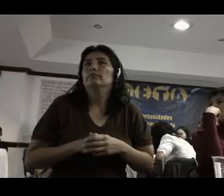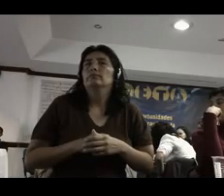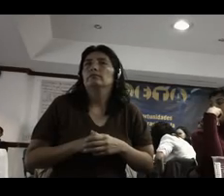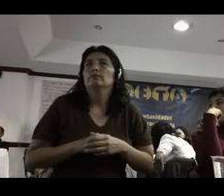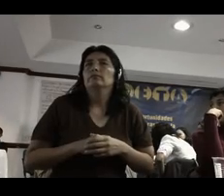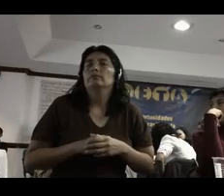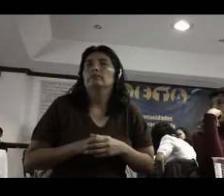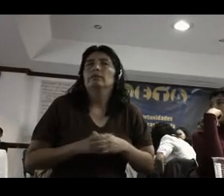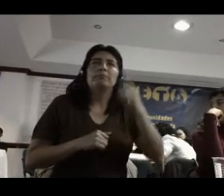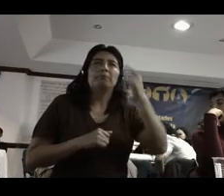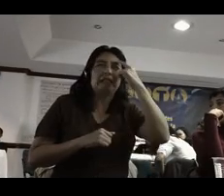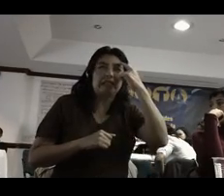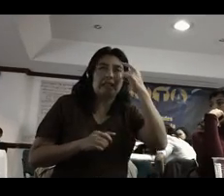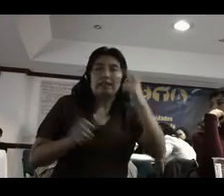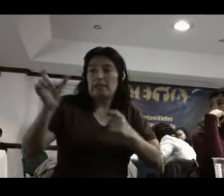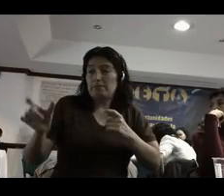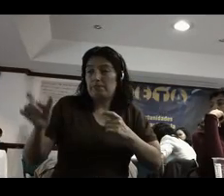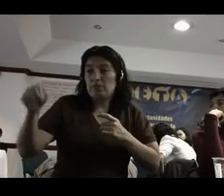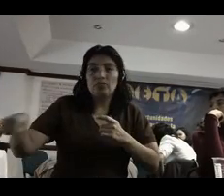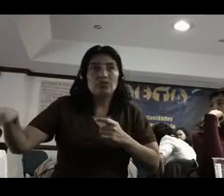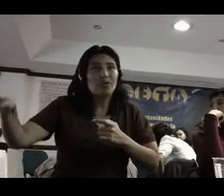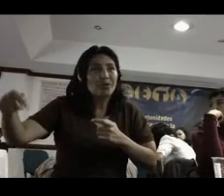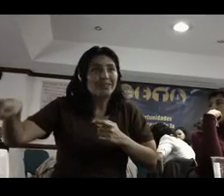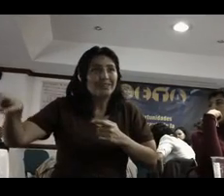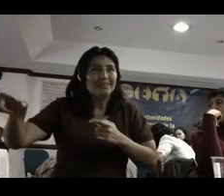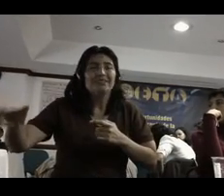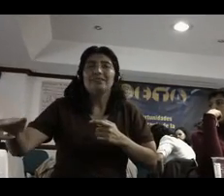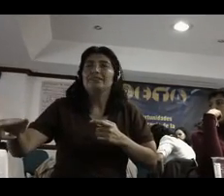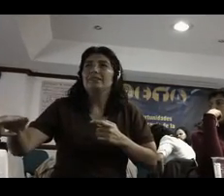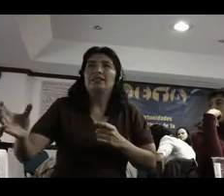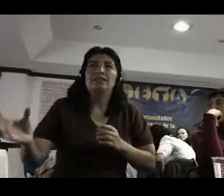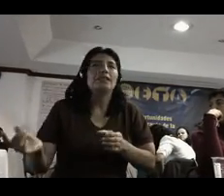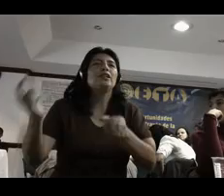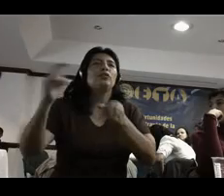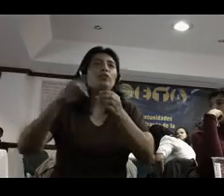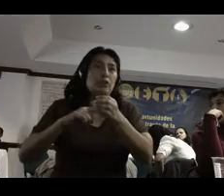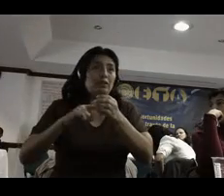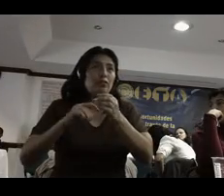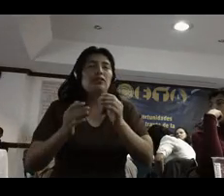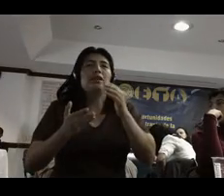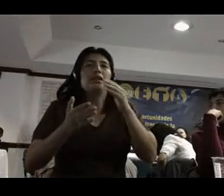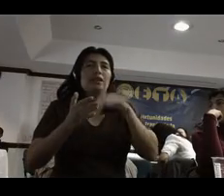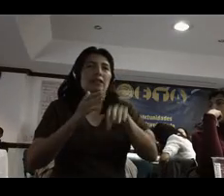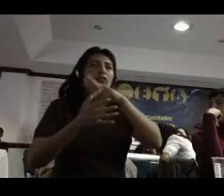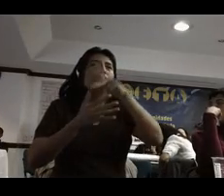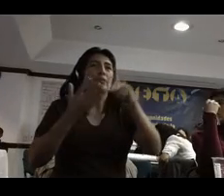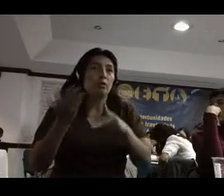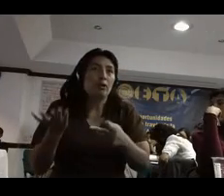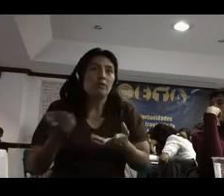the program, right? The people engaged in the program. Those are the participants. Okay. Next, please.